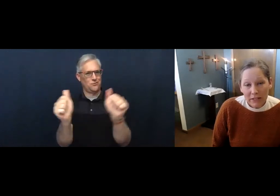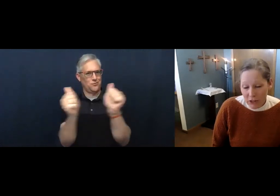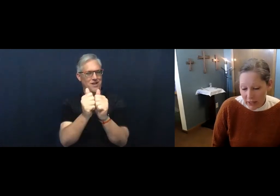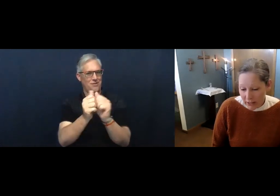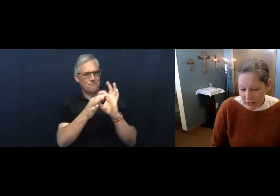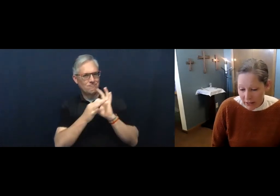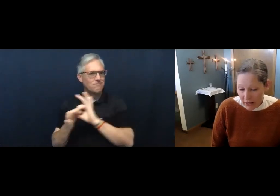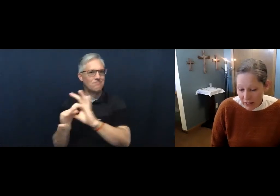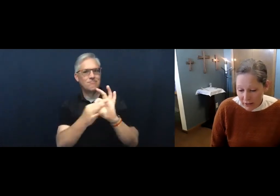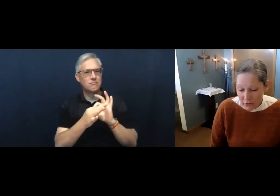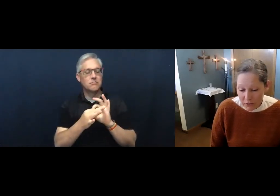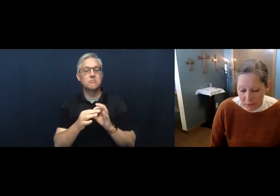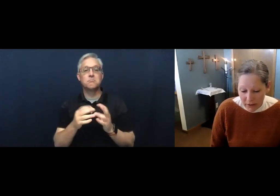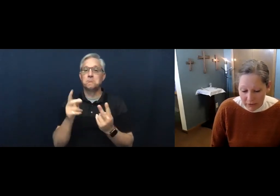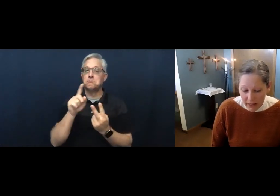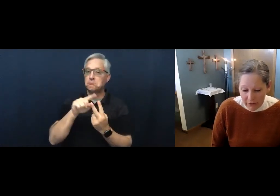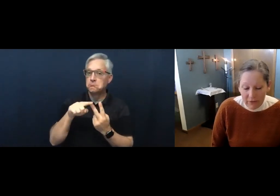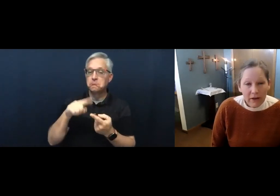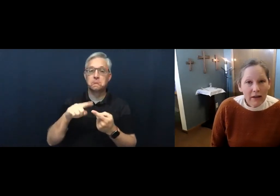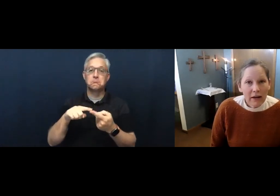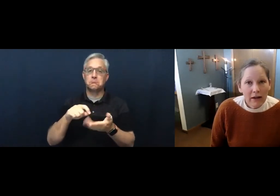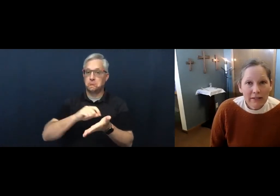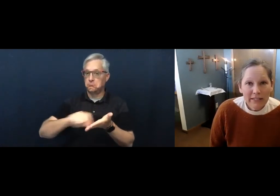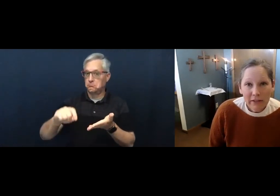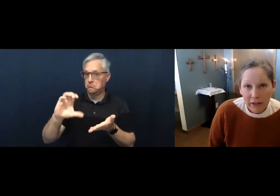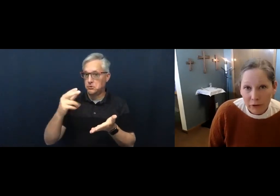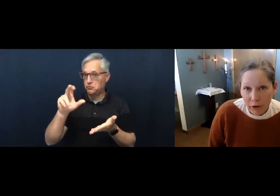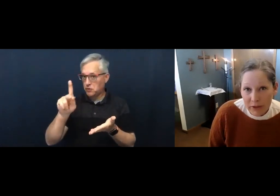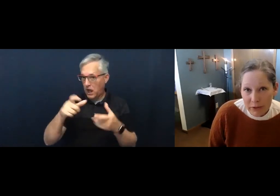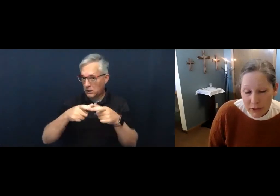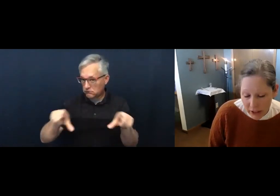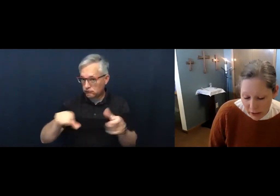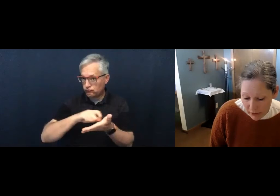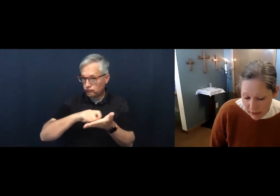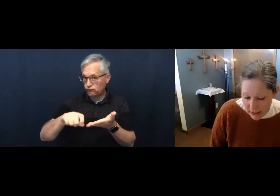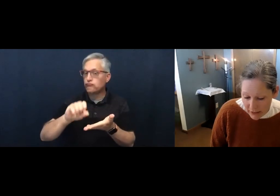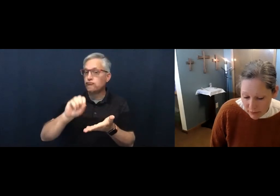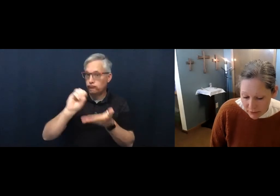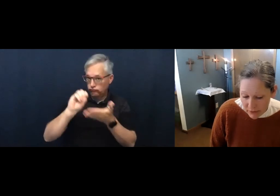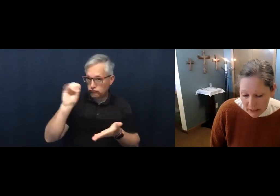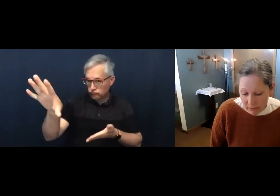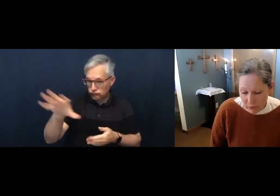a check to Bread of Life, just to let you know we do check our mailbox multiple times a